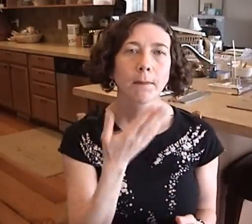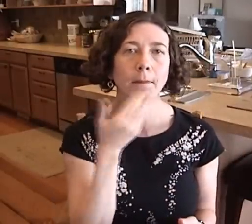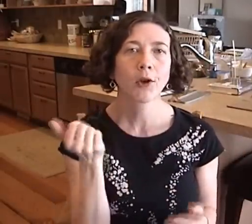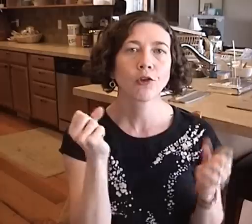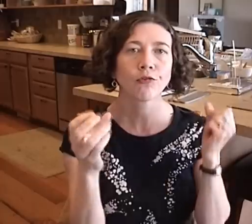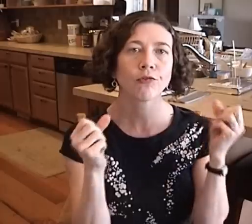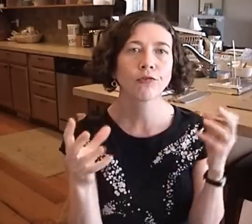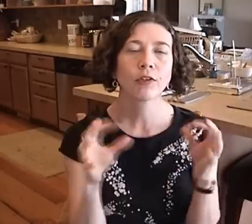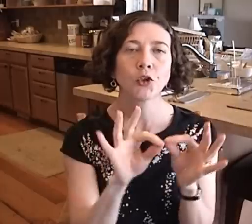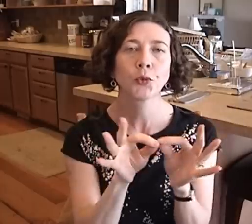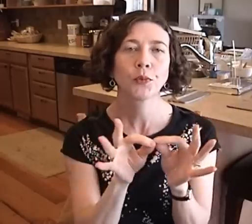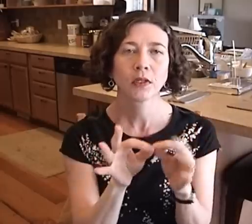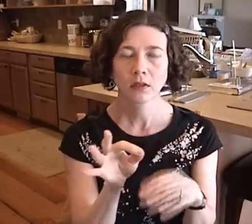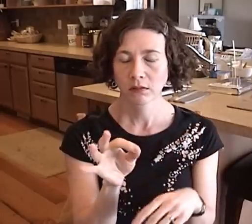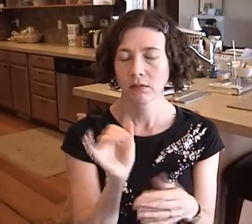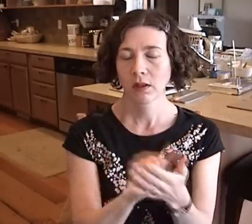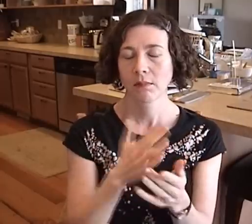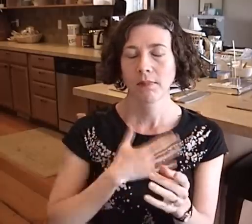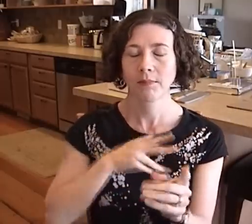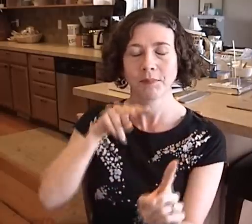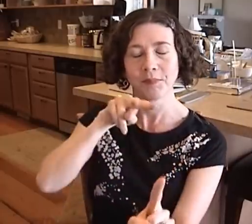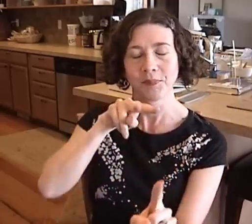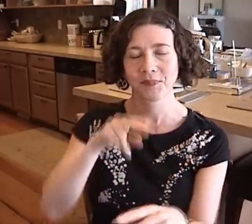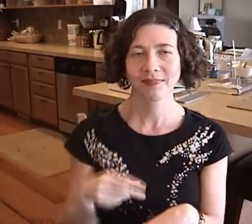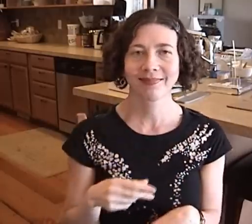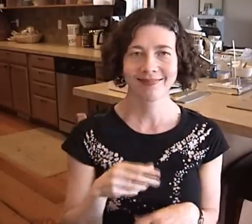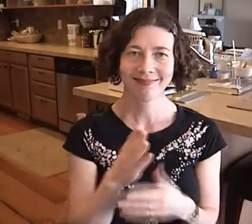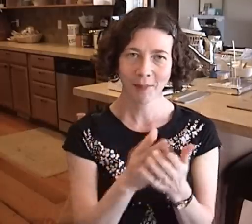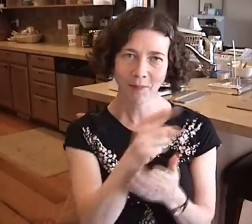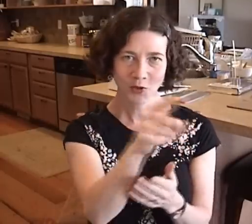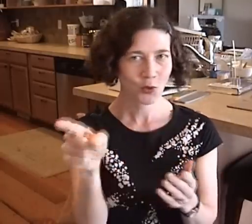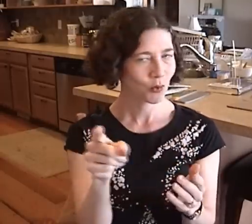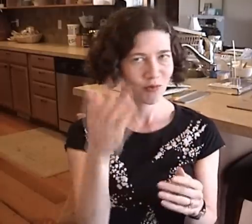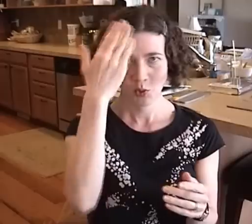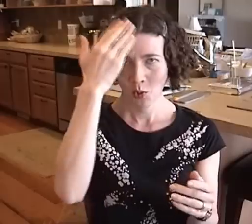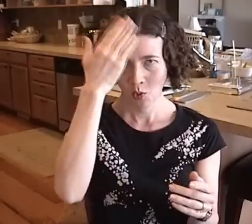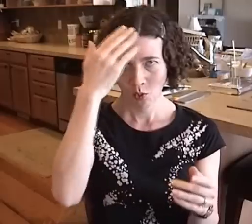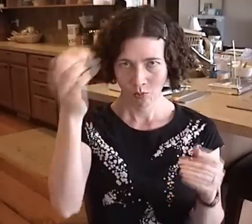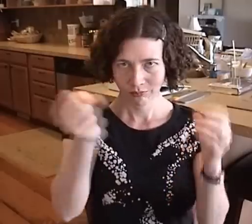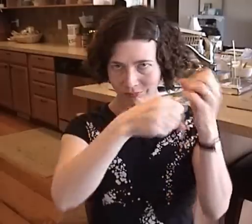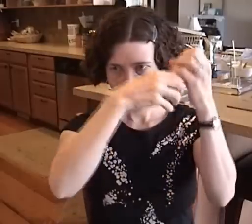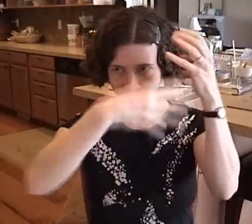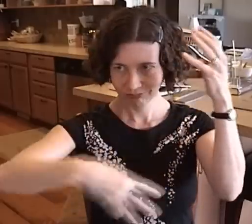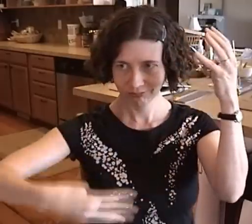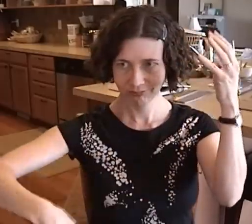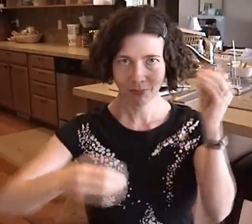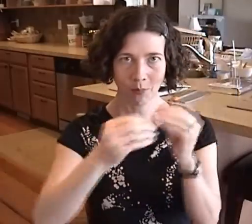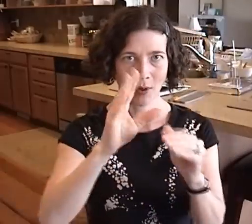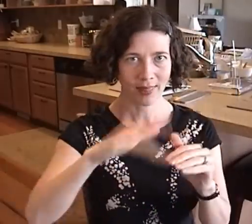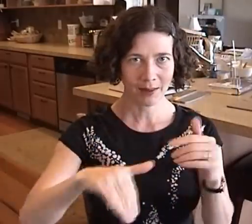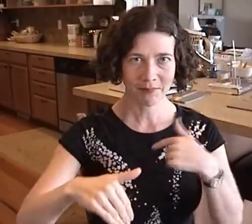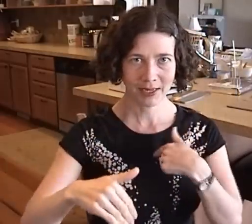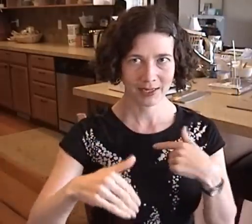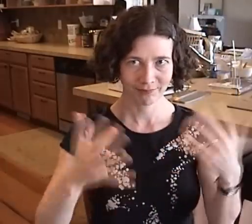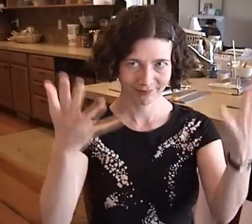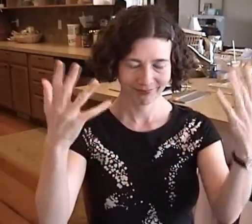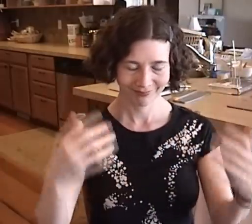pillow. You know what? I'm worried about you. That's the point, Flo. There's nothing to be afraid of. Quiet! They won't hear